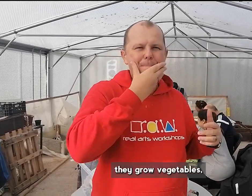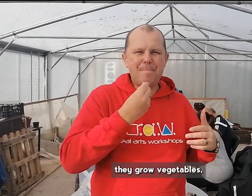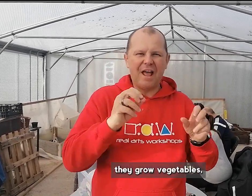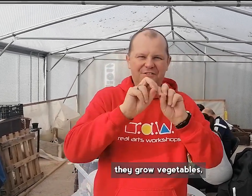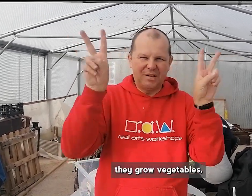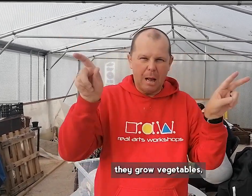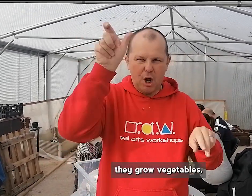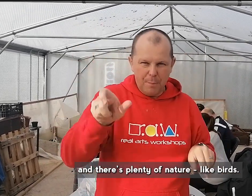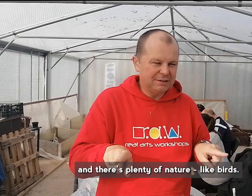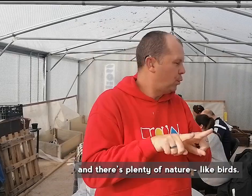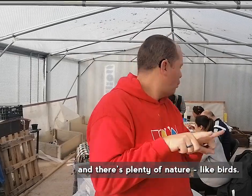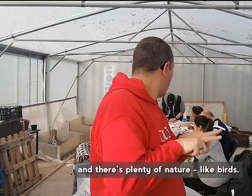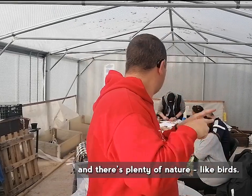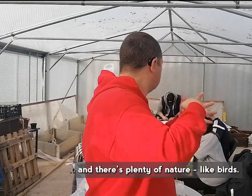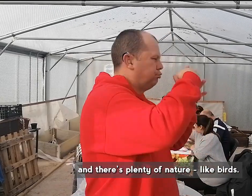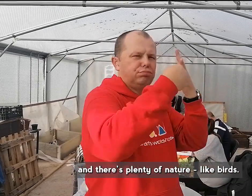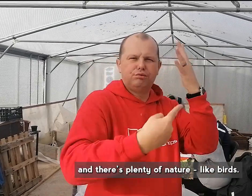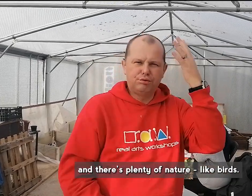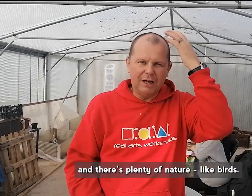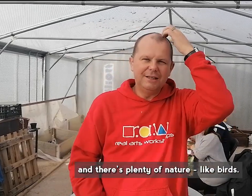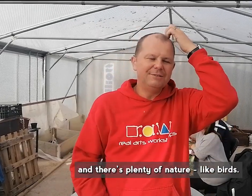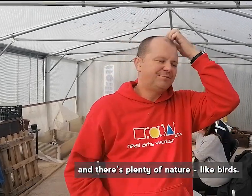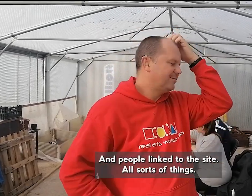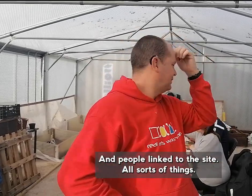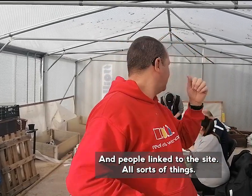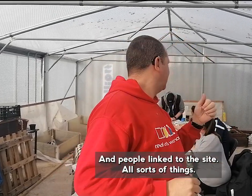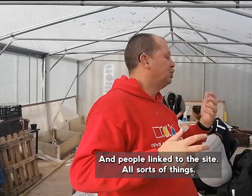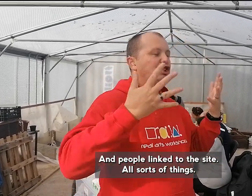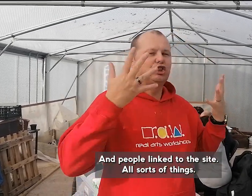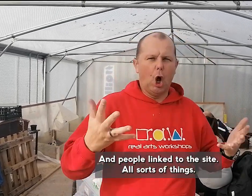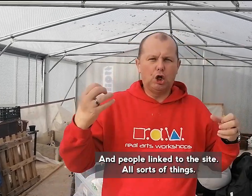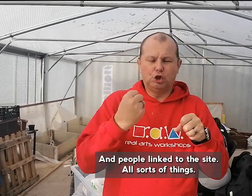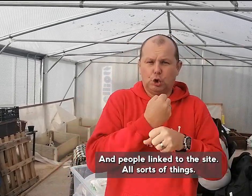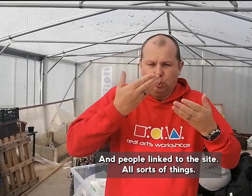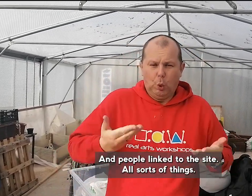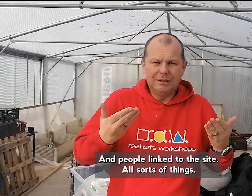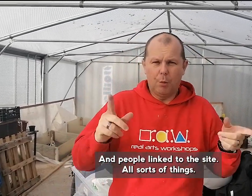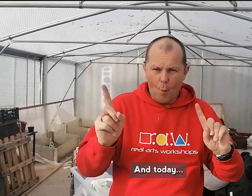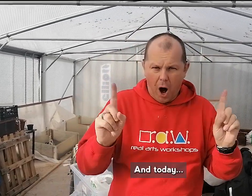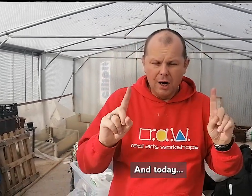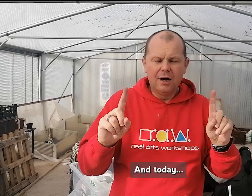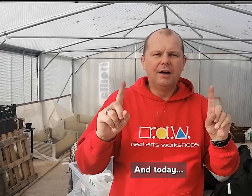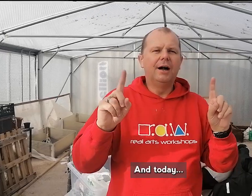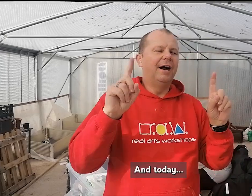and there's plenty of nature like birds, and people that are linked to the site, all sorts of things. And